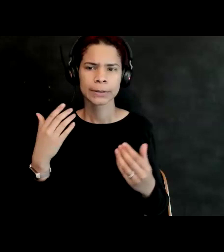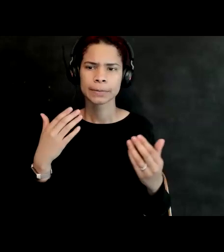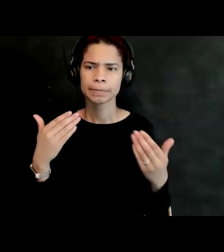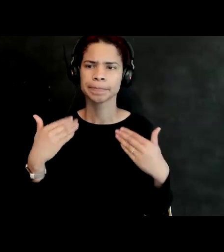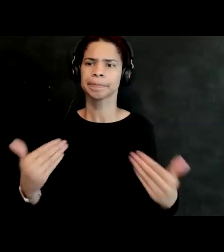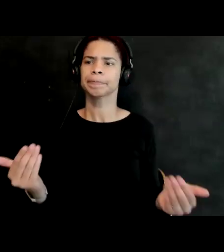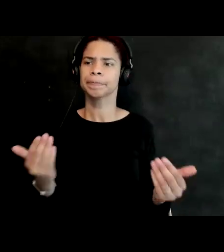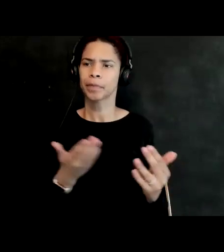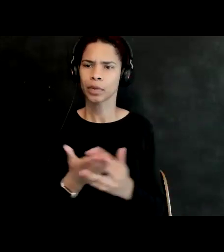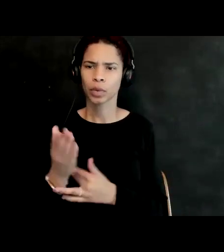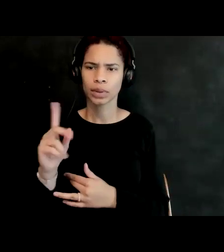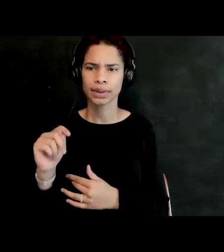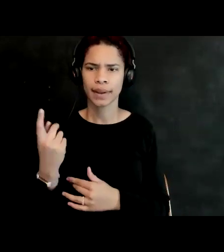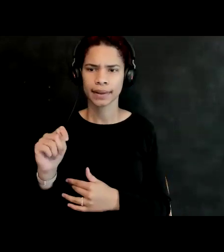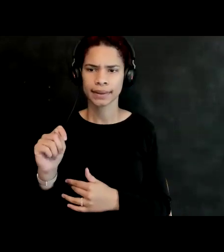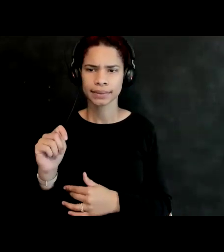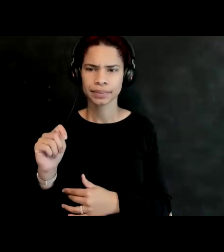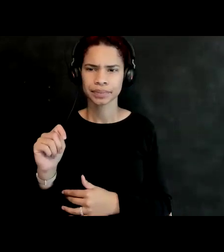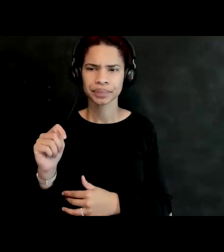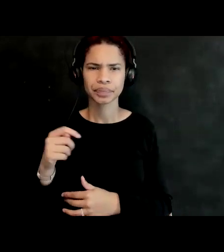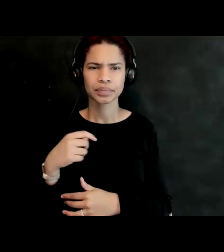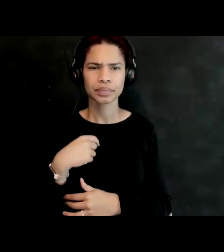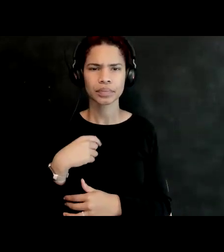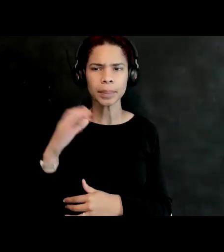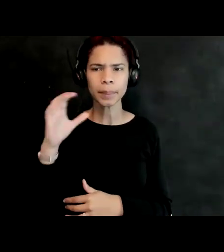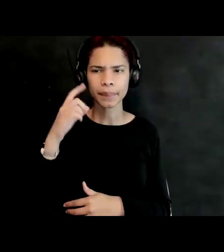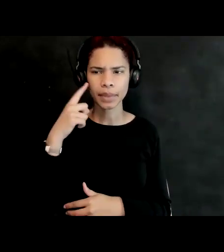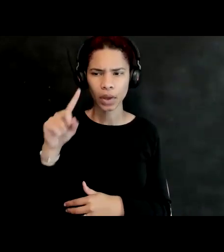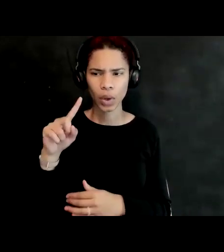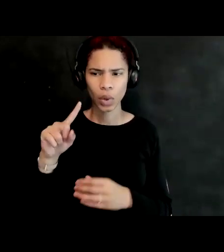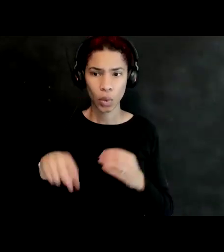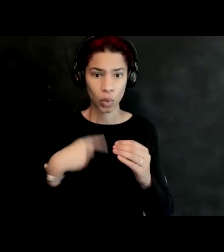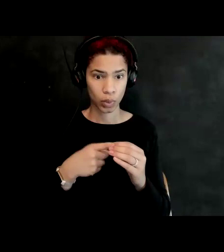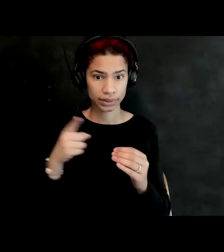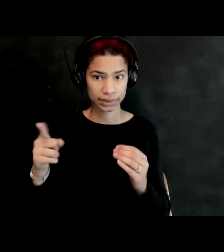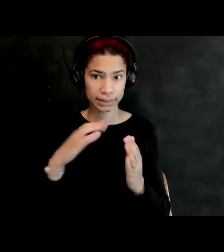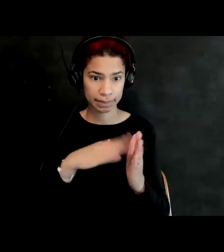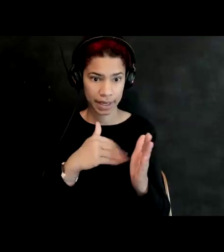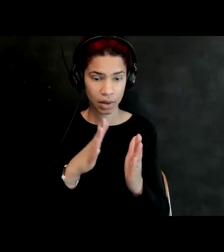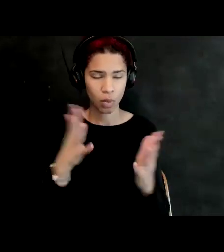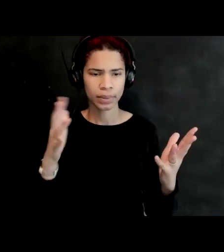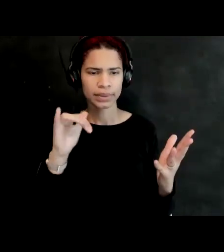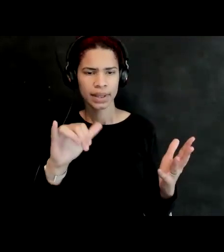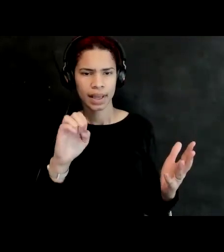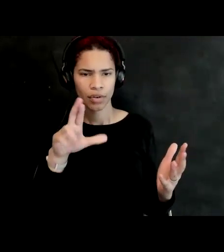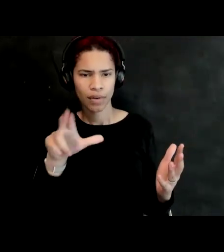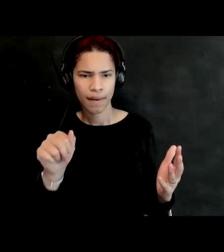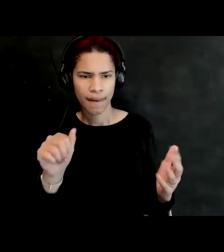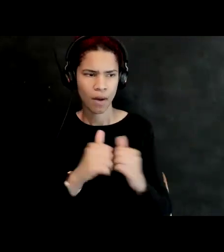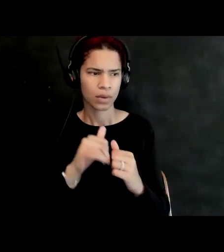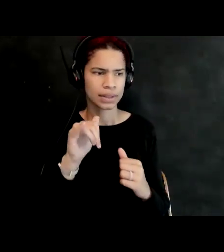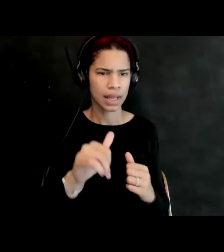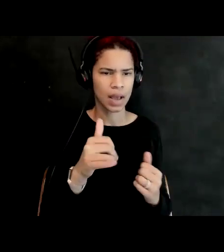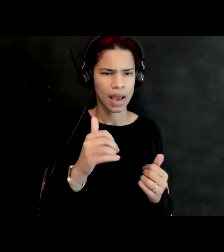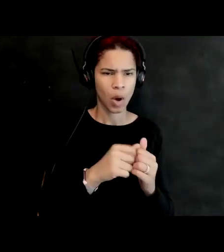text. Okay, I'm looking for, when did he do his painting, and what was this era, what was that era, how does he feel about the